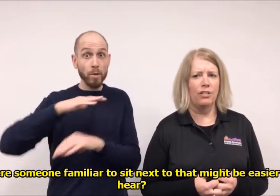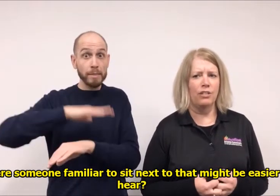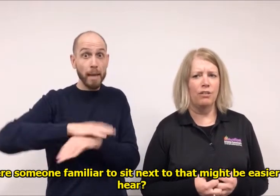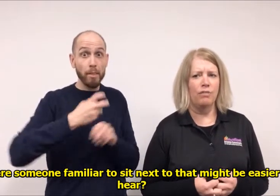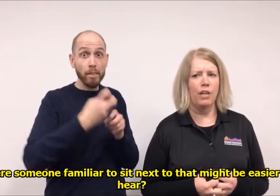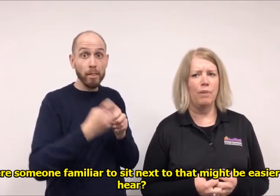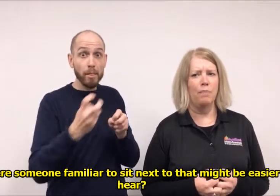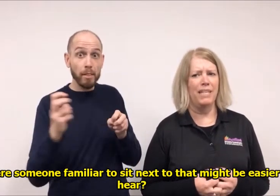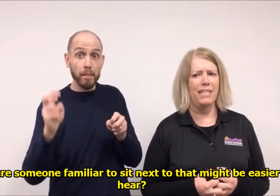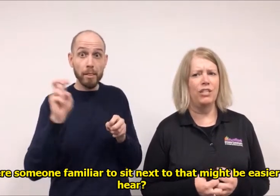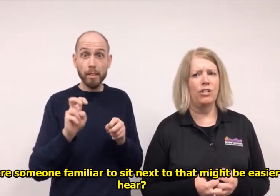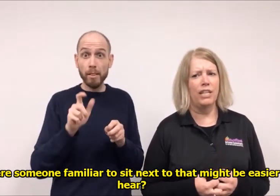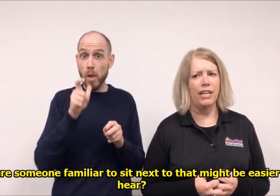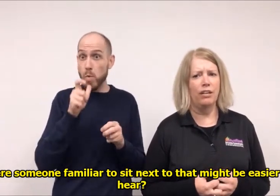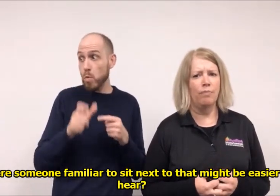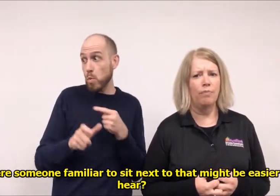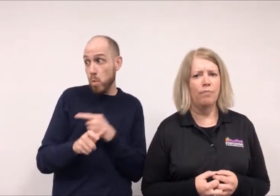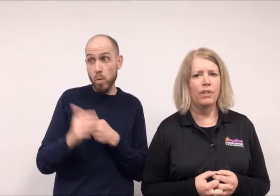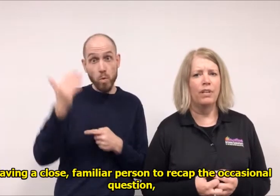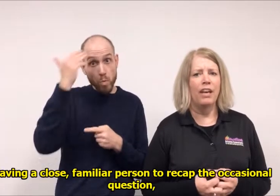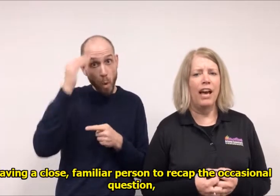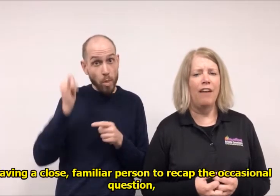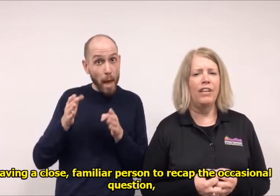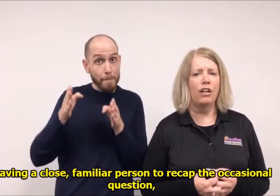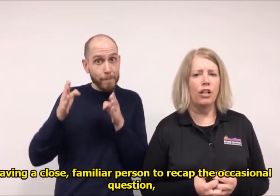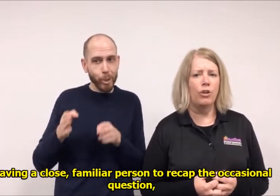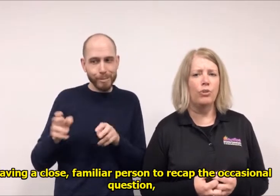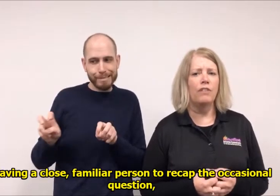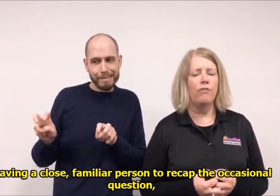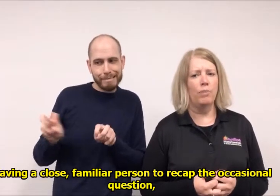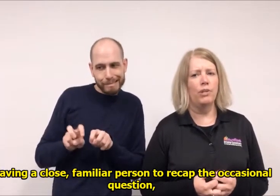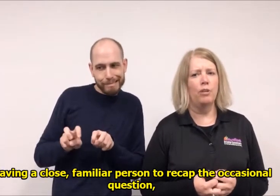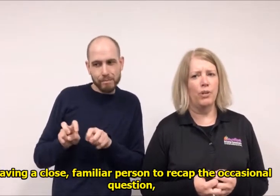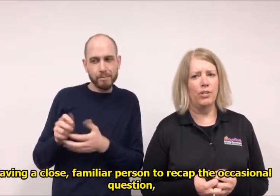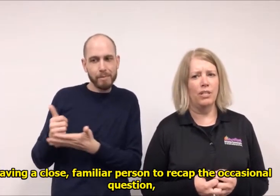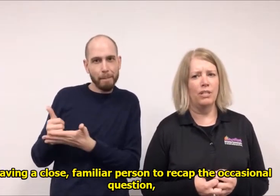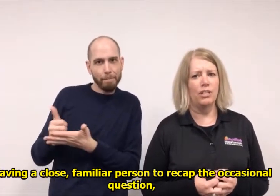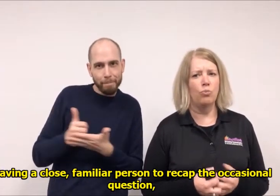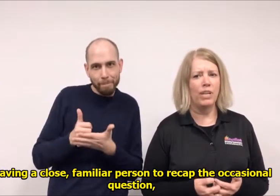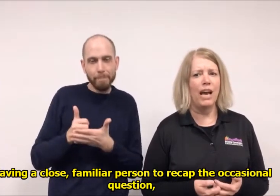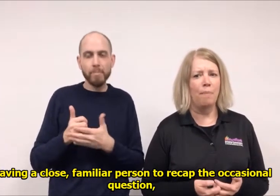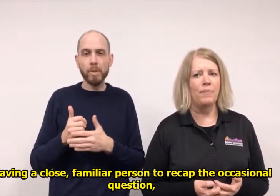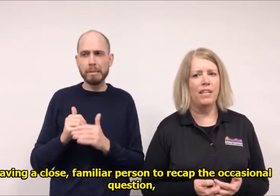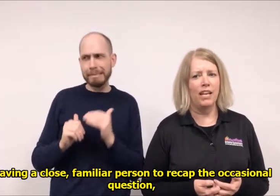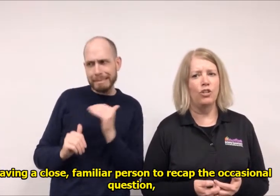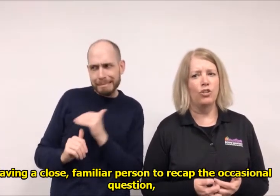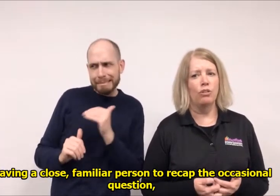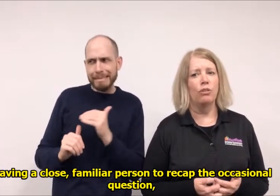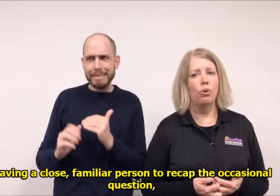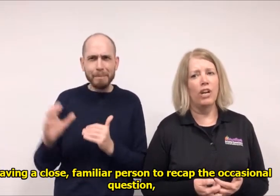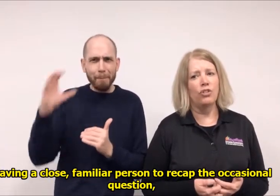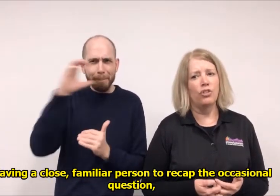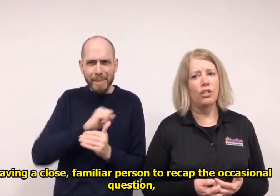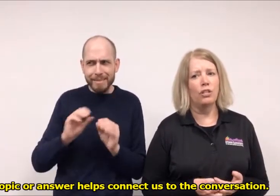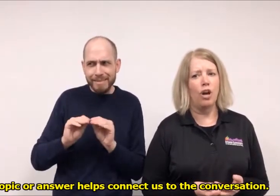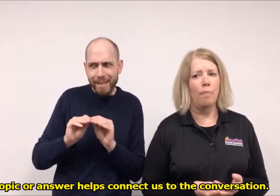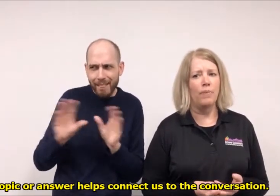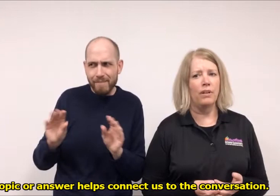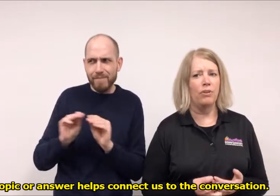to that might be easier to hear? Having a close, familiar person to recap the occasional question, topic, or